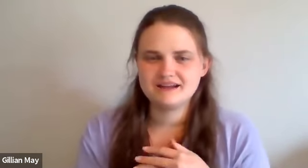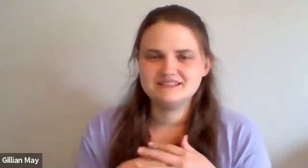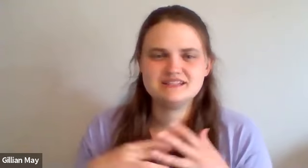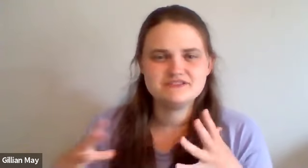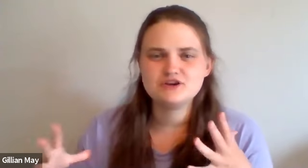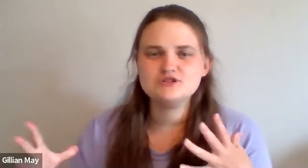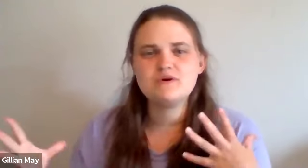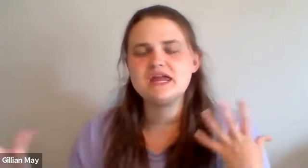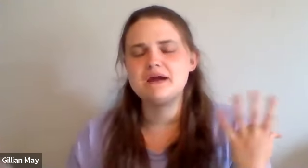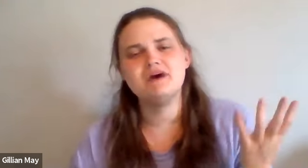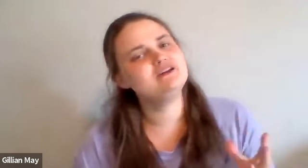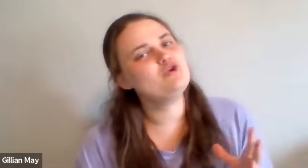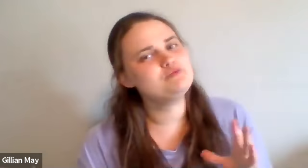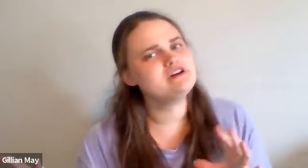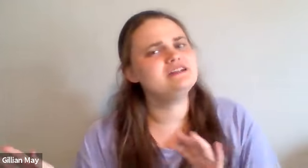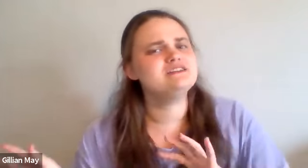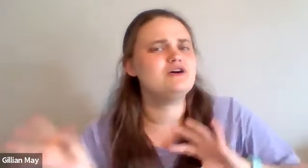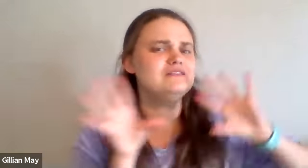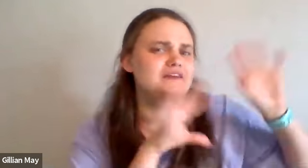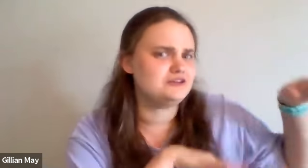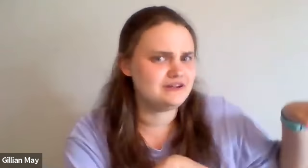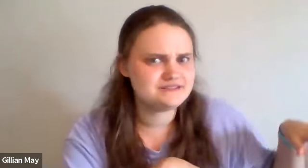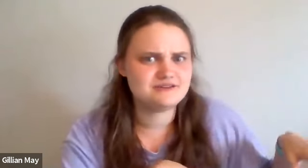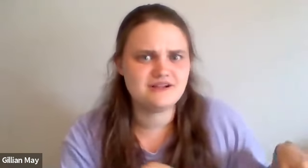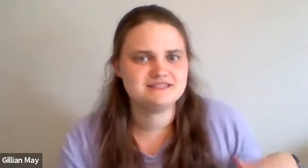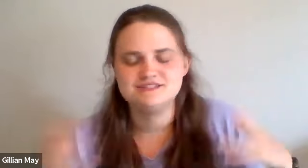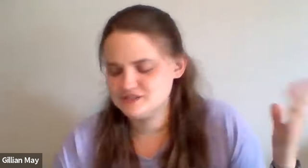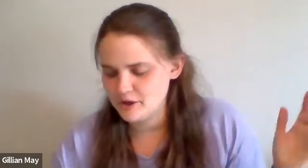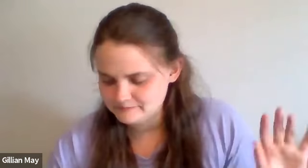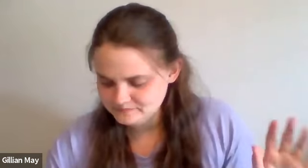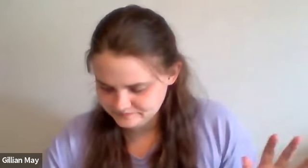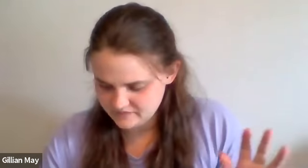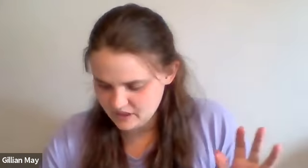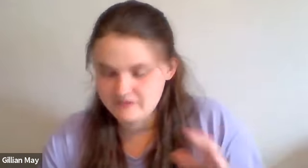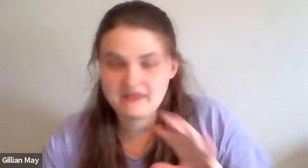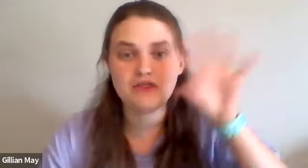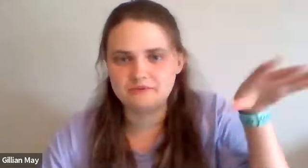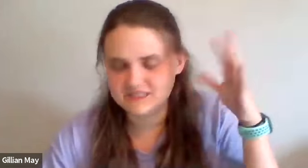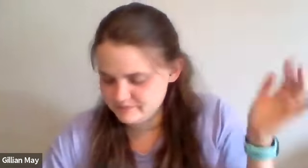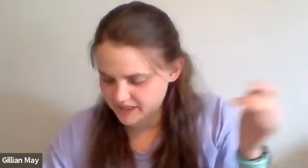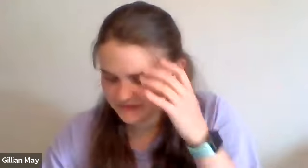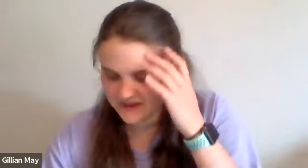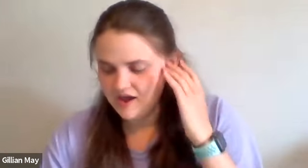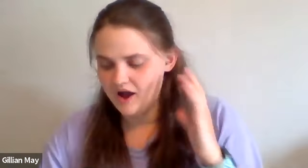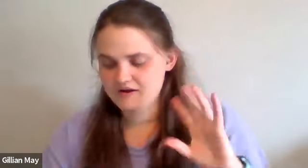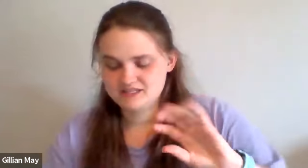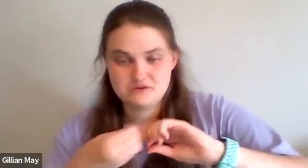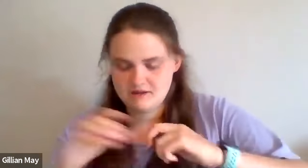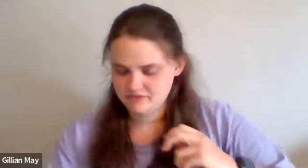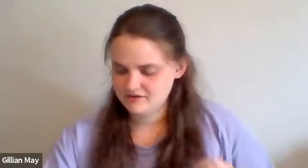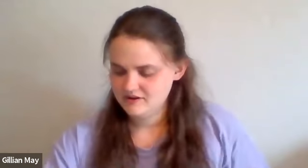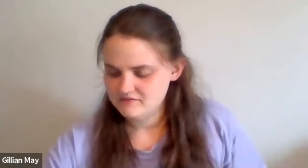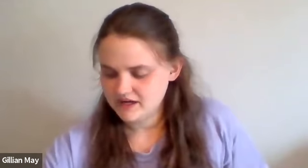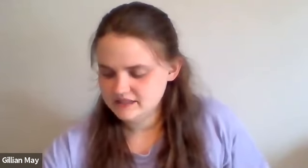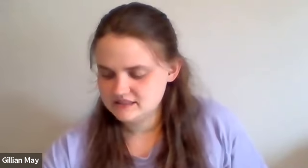practice. And if this goes well, then I might incorporate that into our later ASL classes. So, or in the other ones. But all right, so I